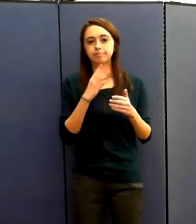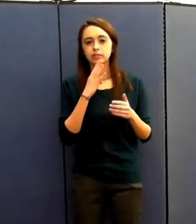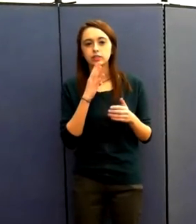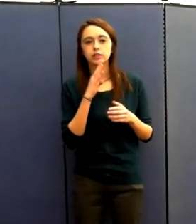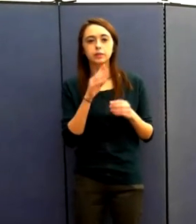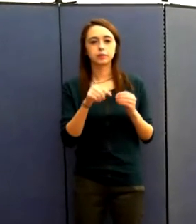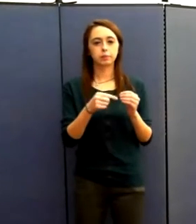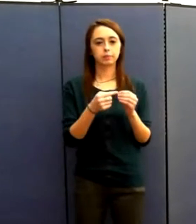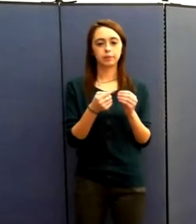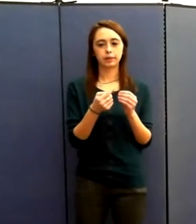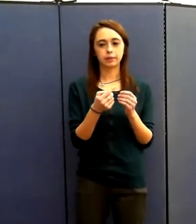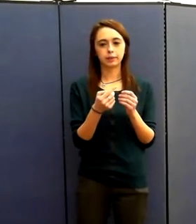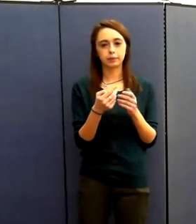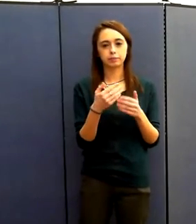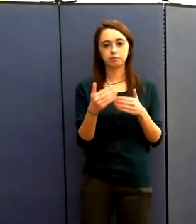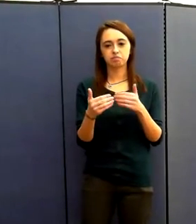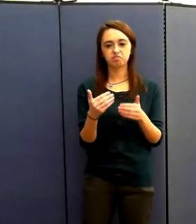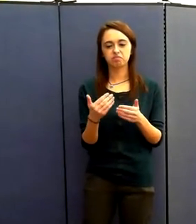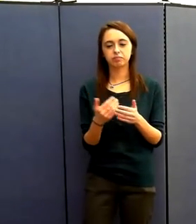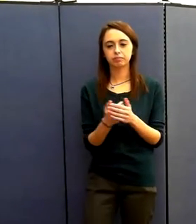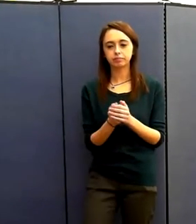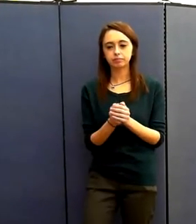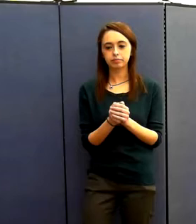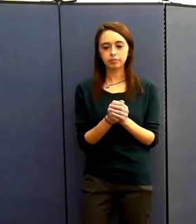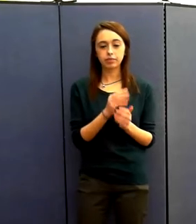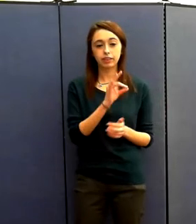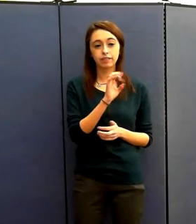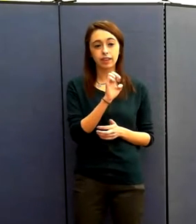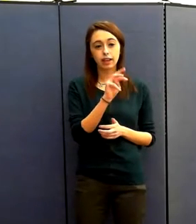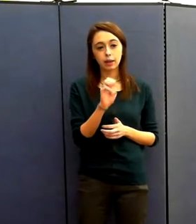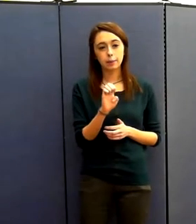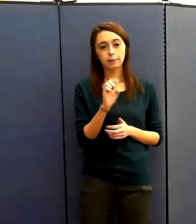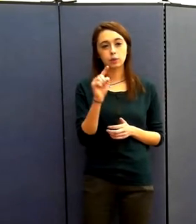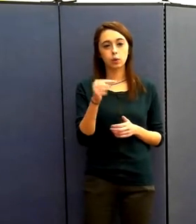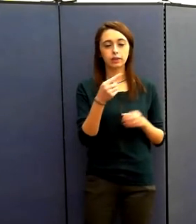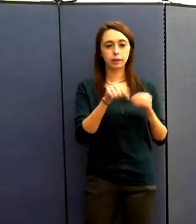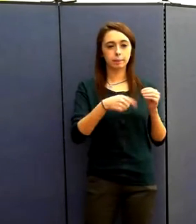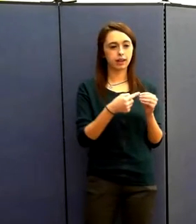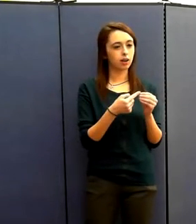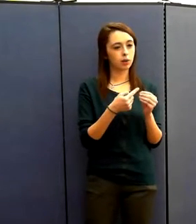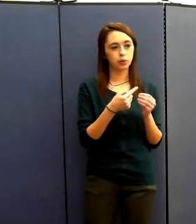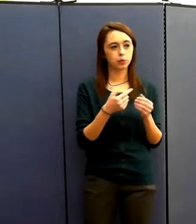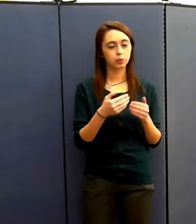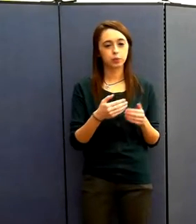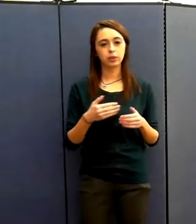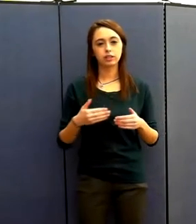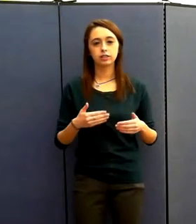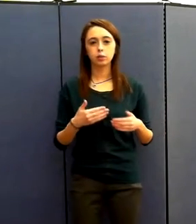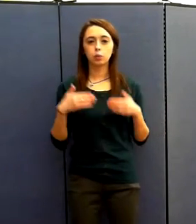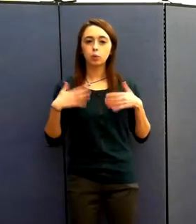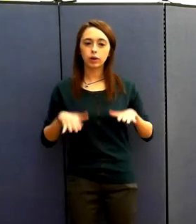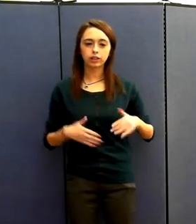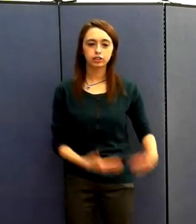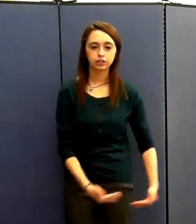the idea that femme is only about wearing skirts and dresses and other kind of